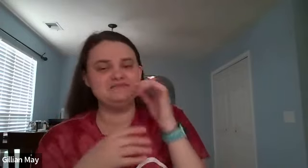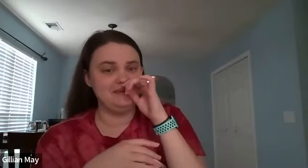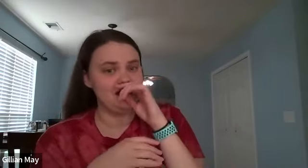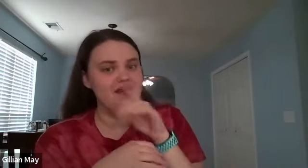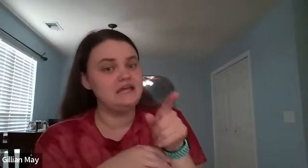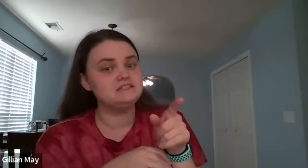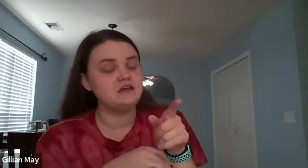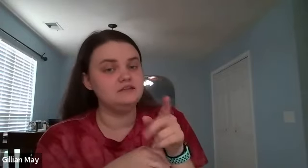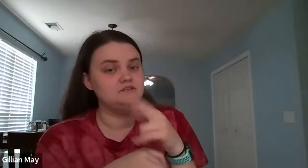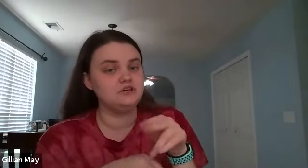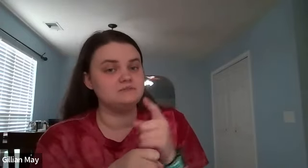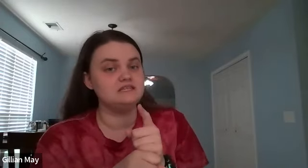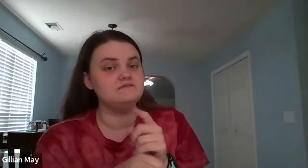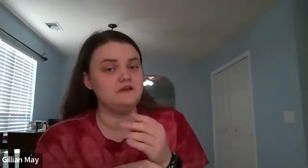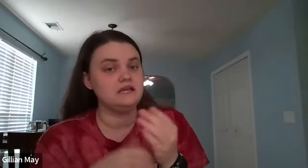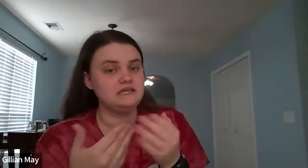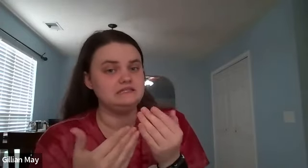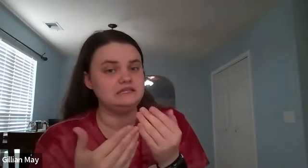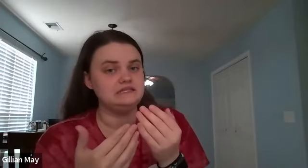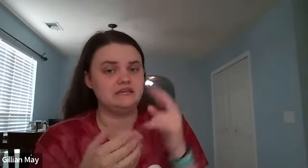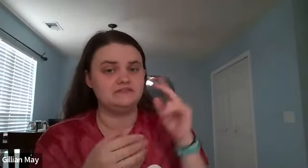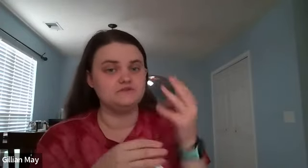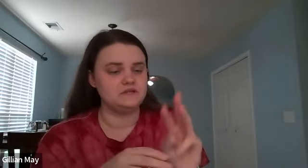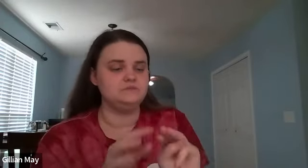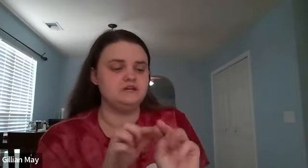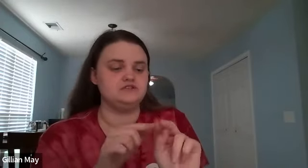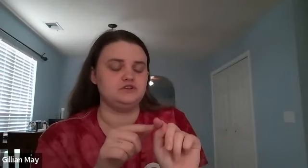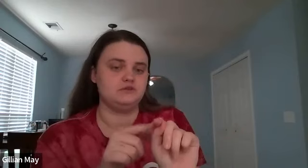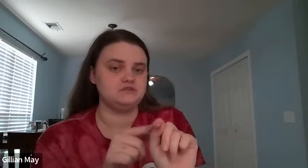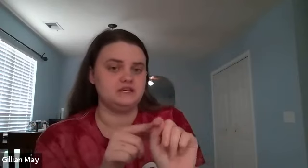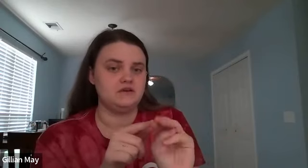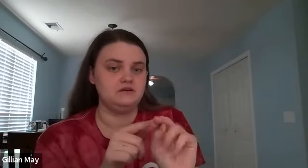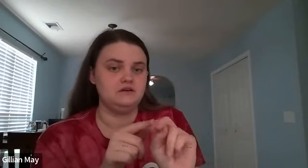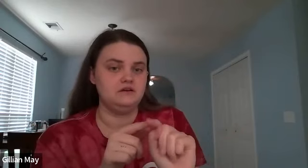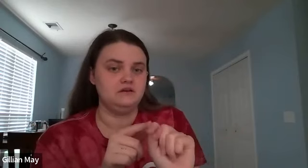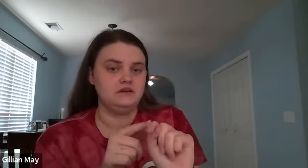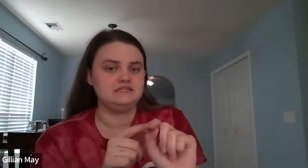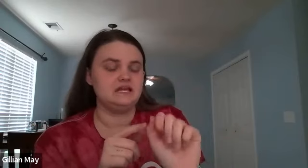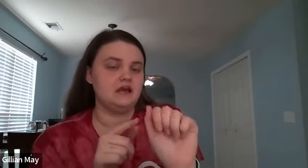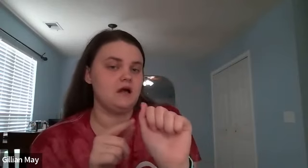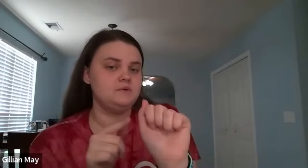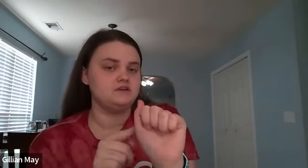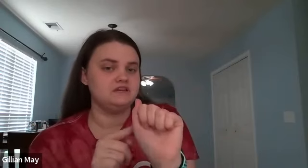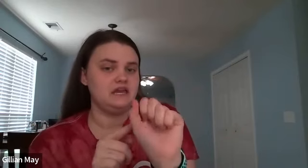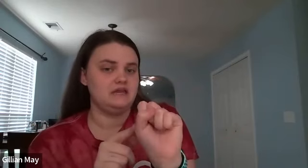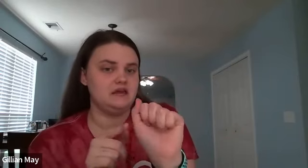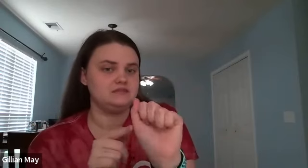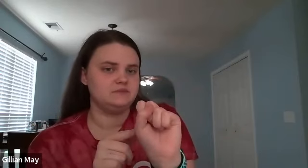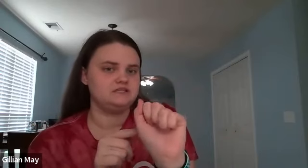But yeah, trust me, it's a very easy to get those flipped because they're so close together. It's like a lot of people also get A and S mixed up